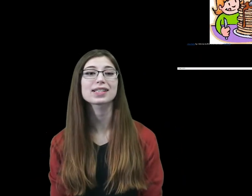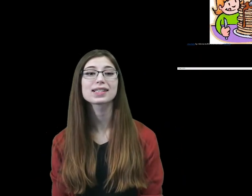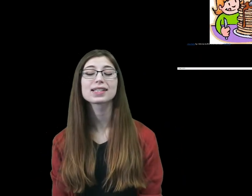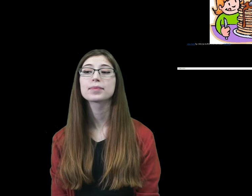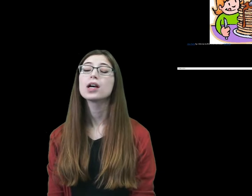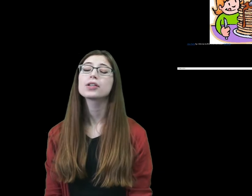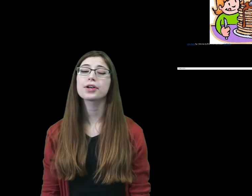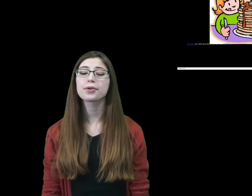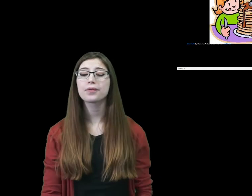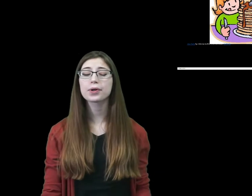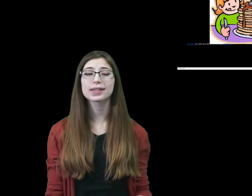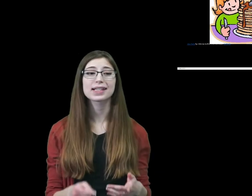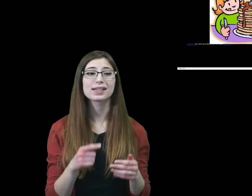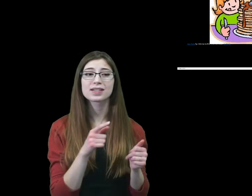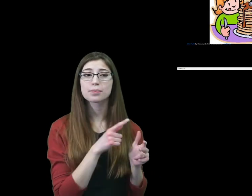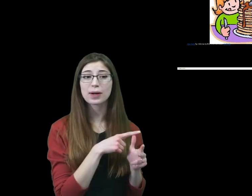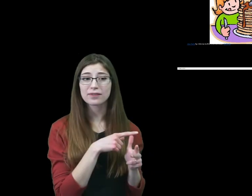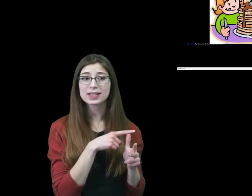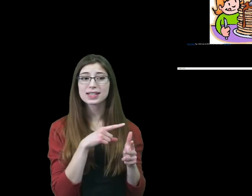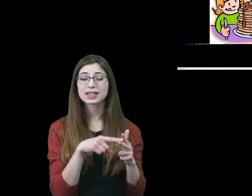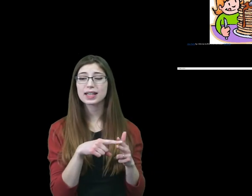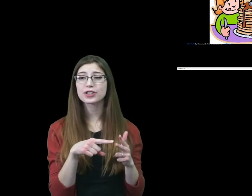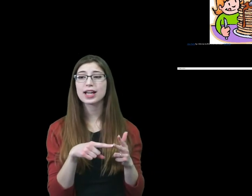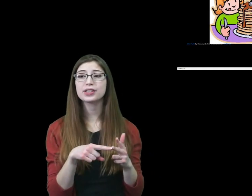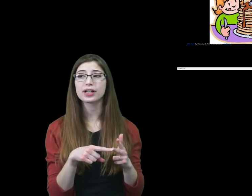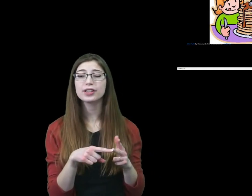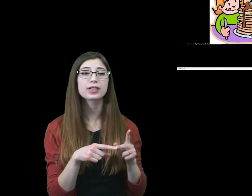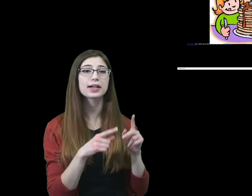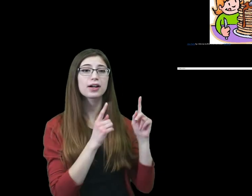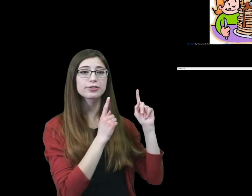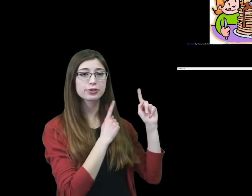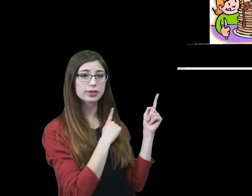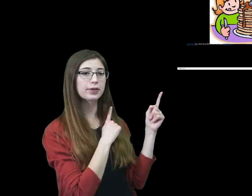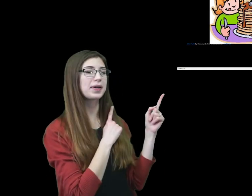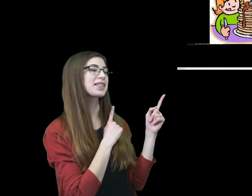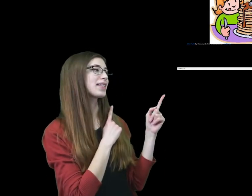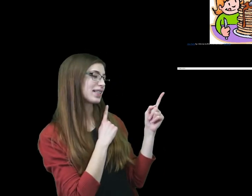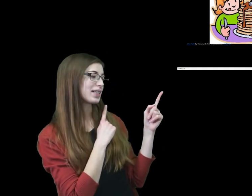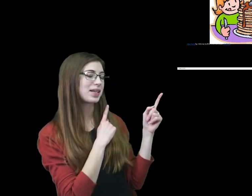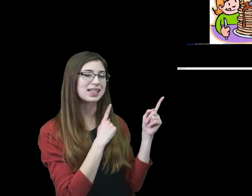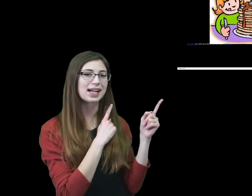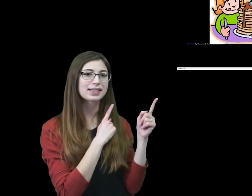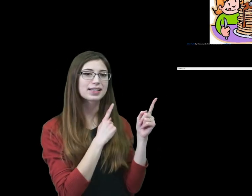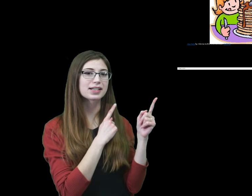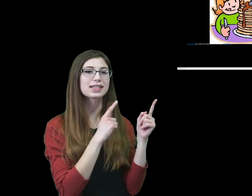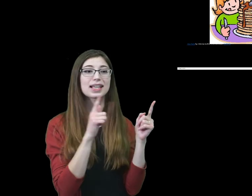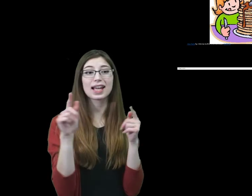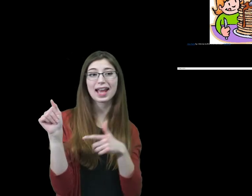Breakfast. So for the signs breakfast, lunch, and dinner, there are 2 different ways that things can be signed. There's the